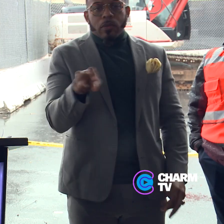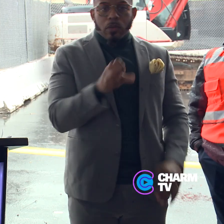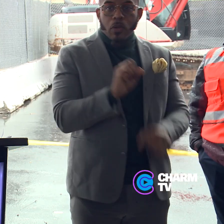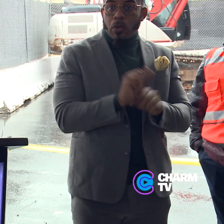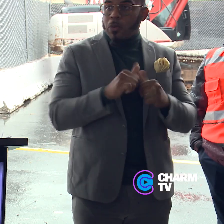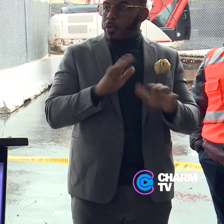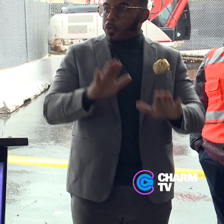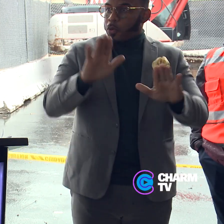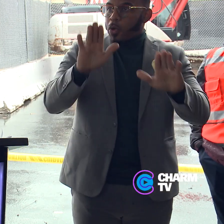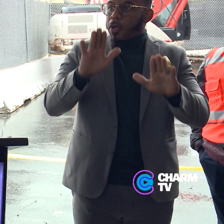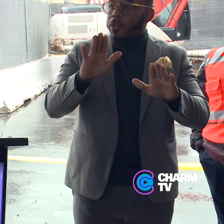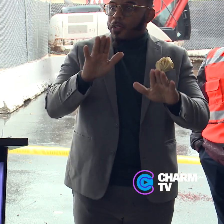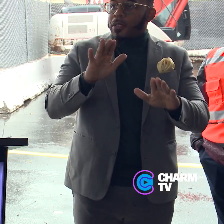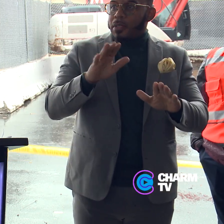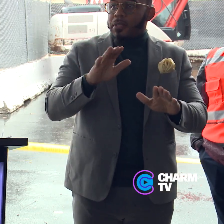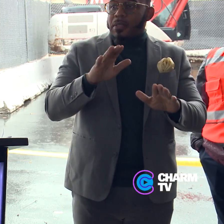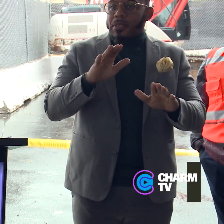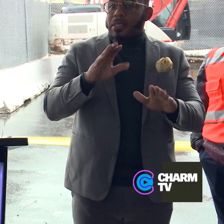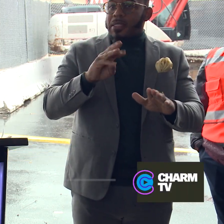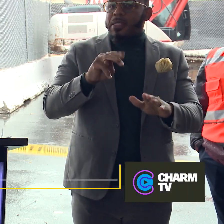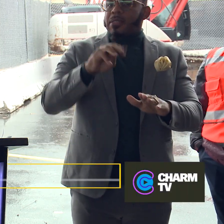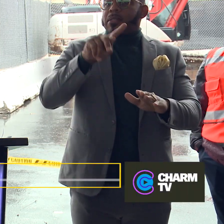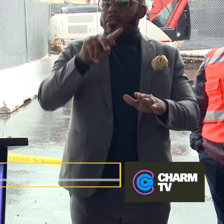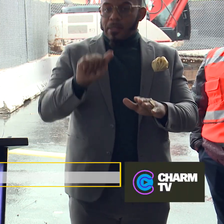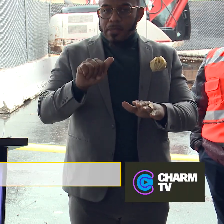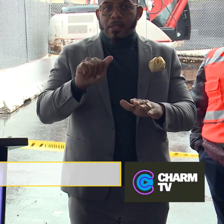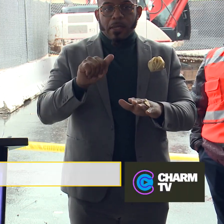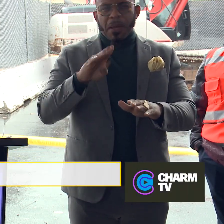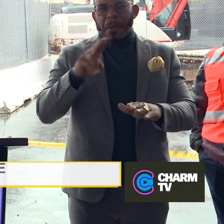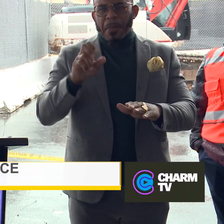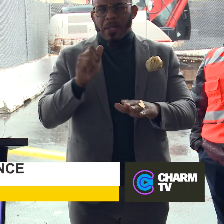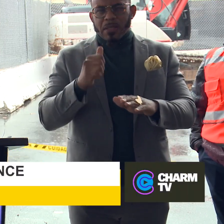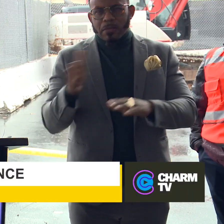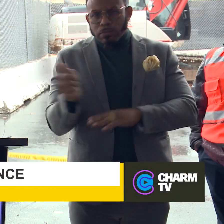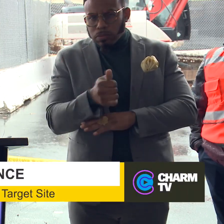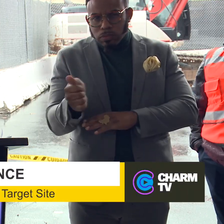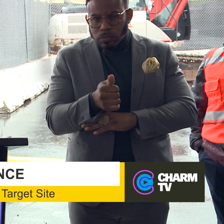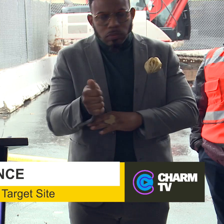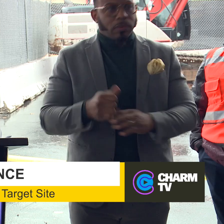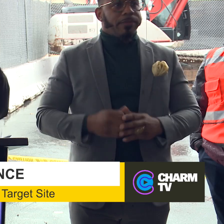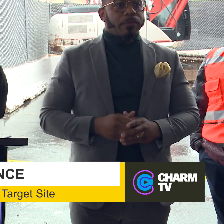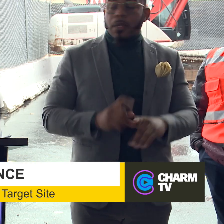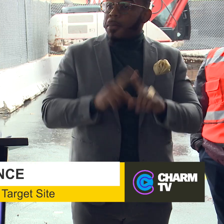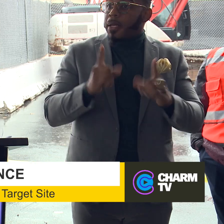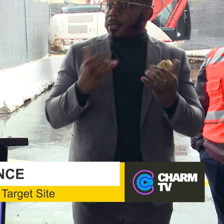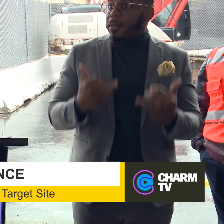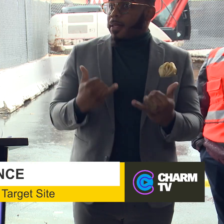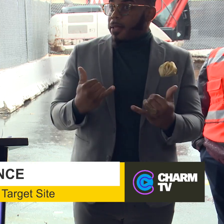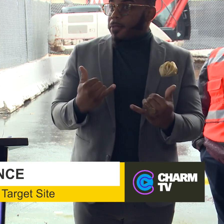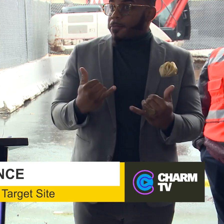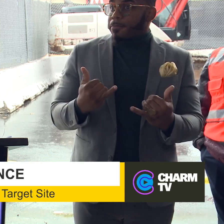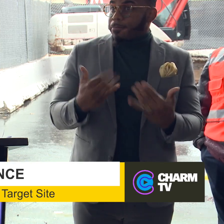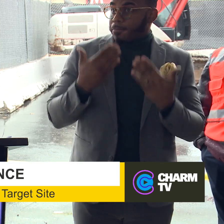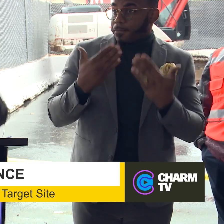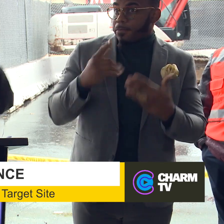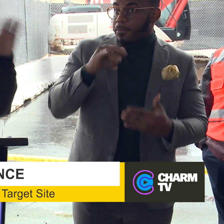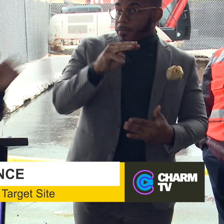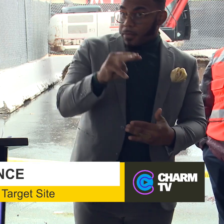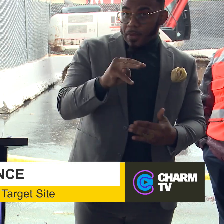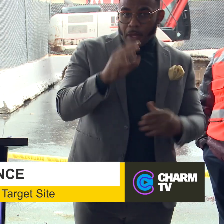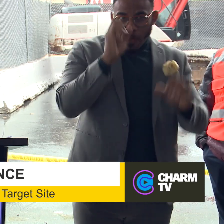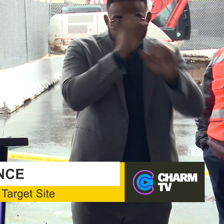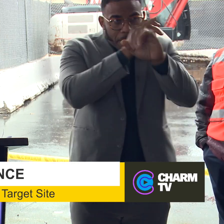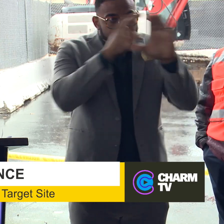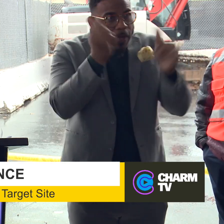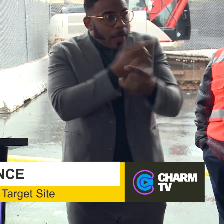with this wonderful MTA hub that we have behind us, getting people from point A to point B. But now, thanks to Tim and the